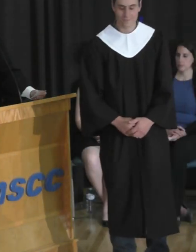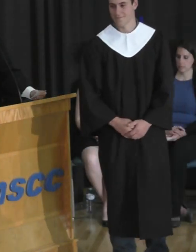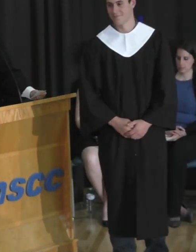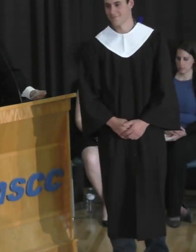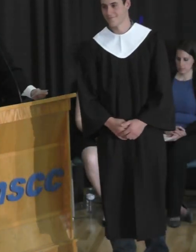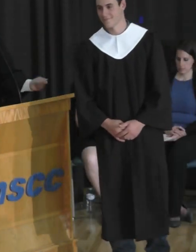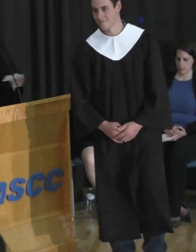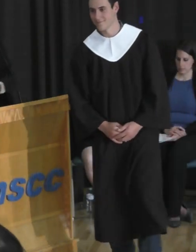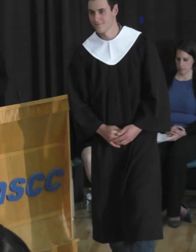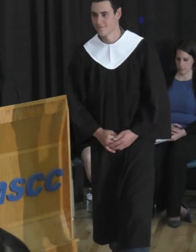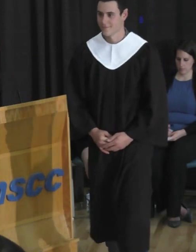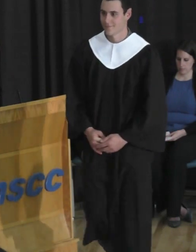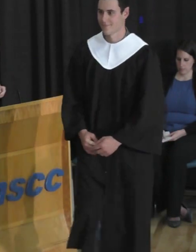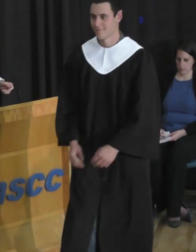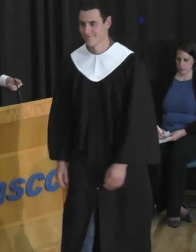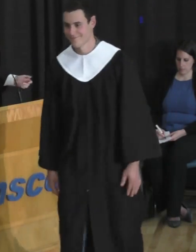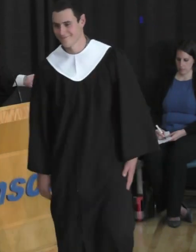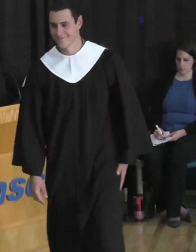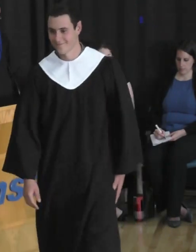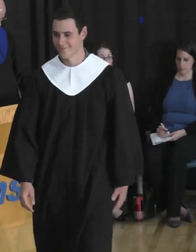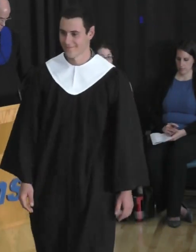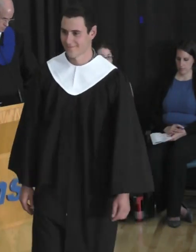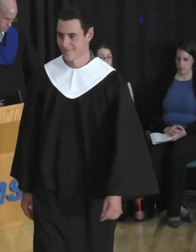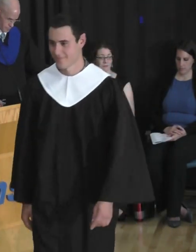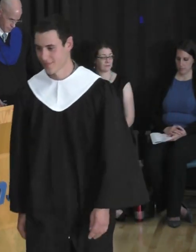Jeffrey Smith.